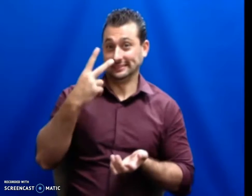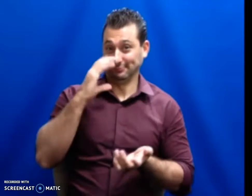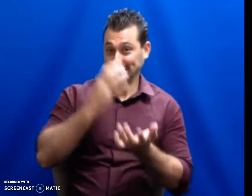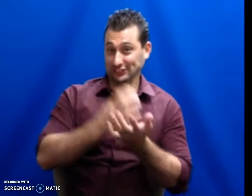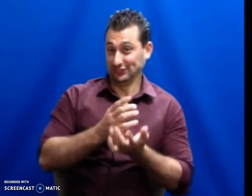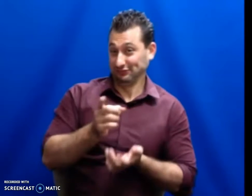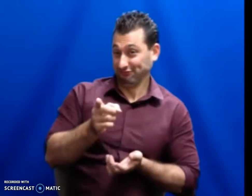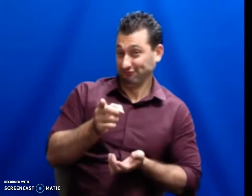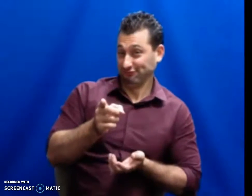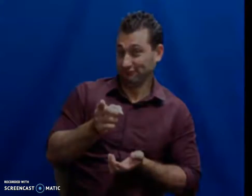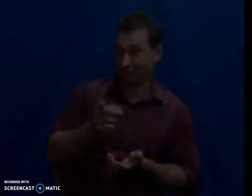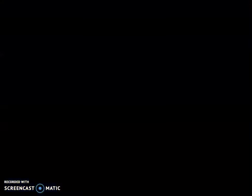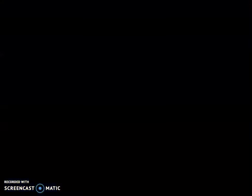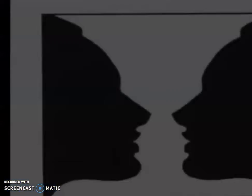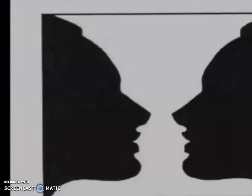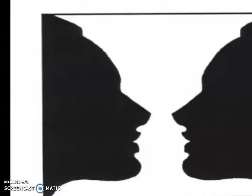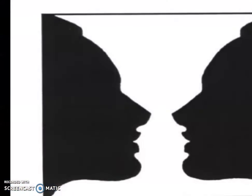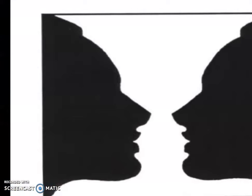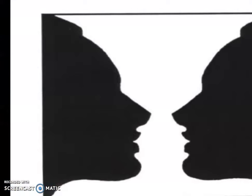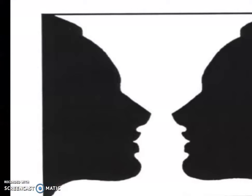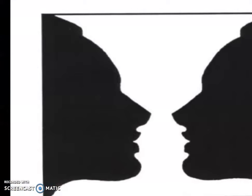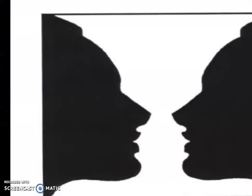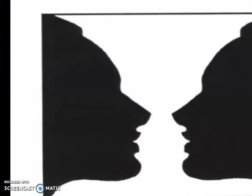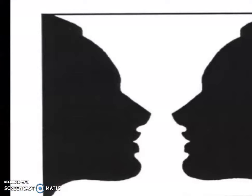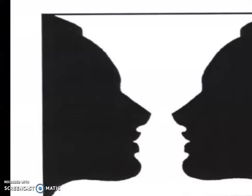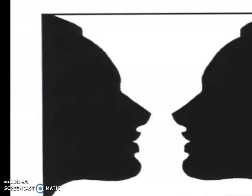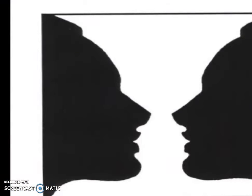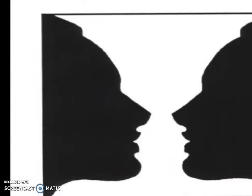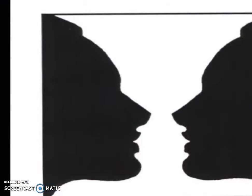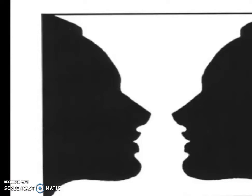years. So I can show you this picture.